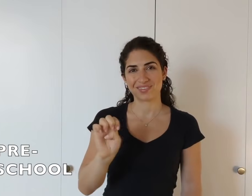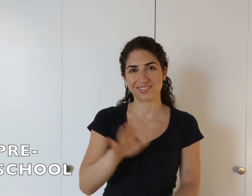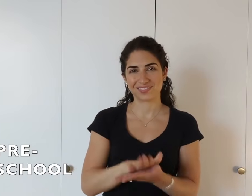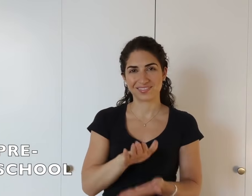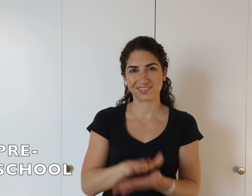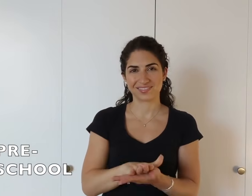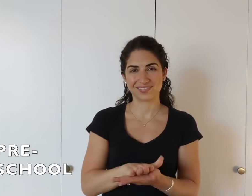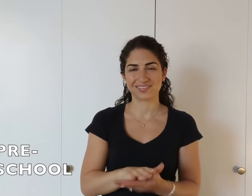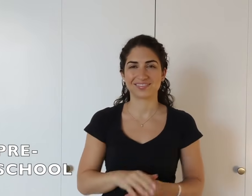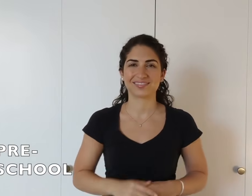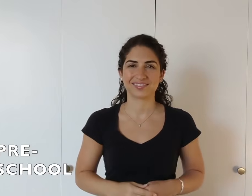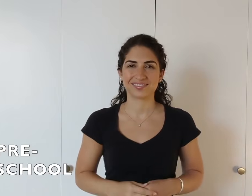preschool,